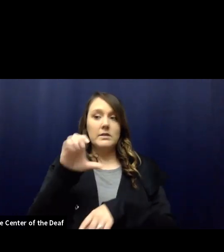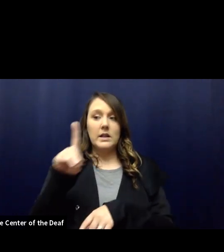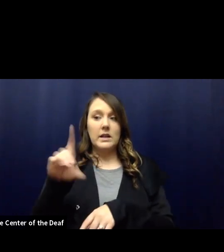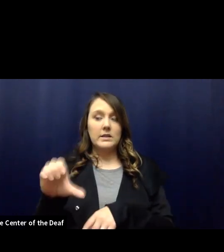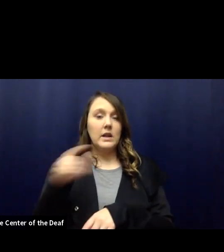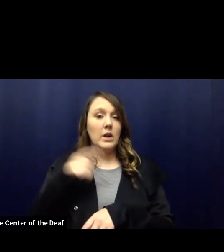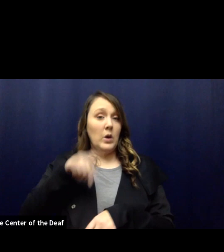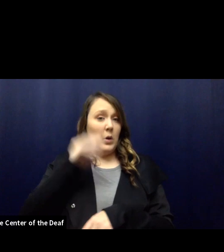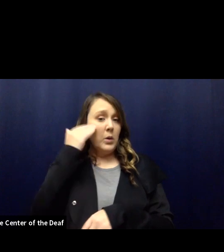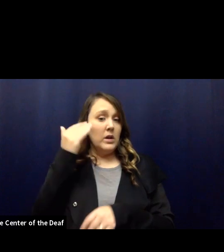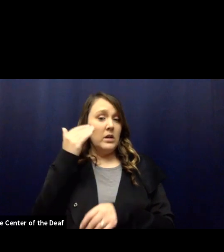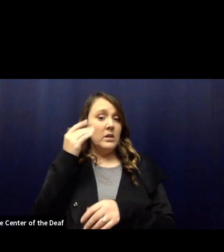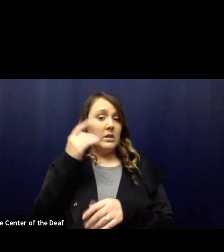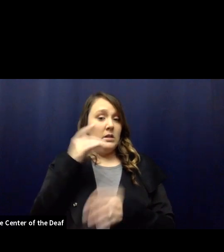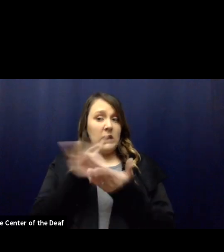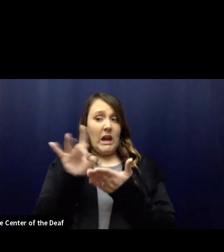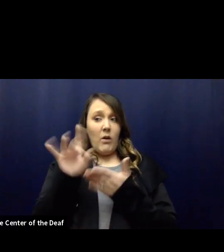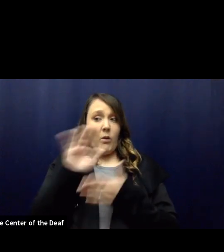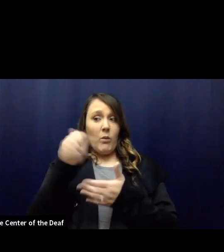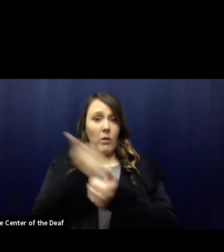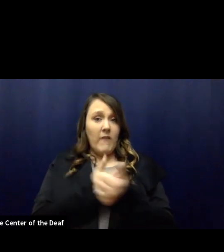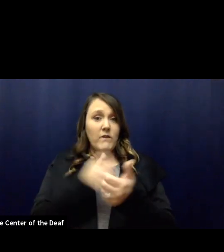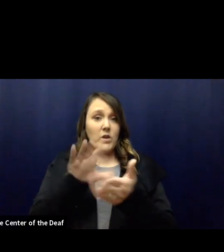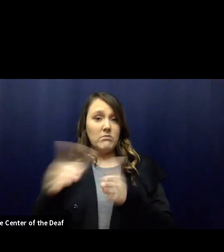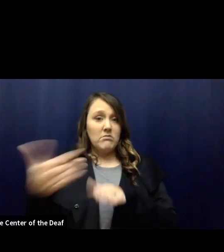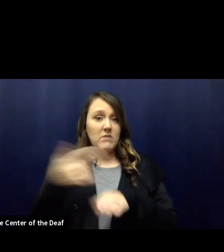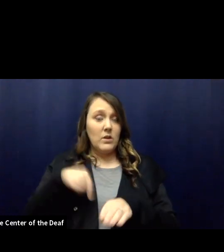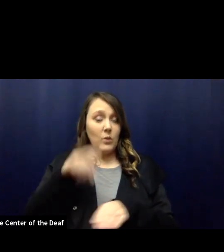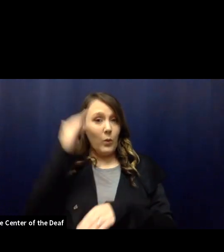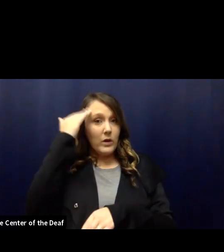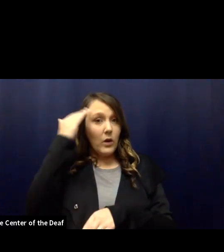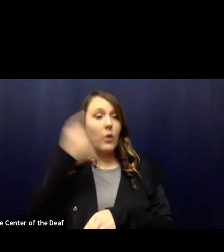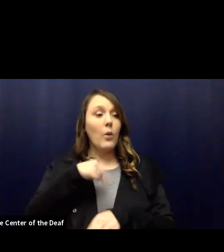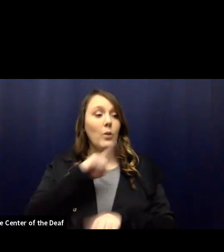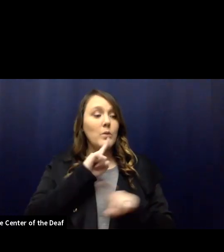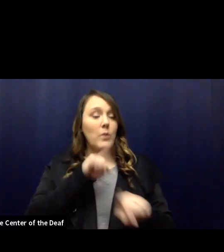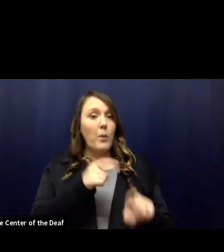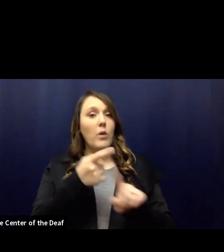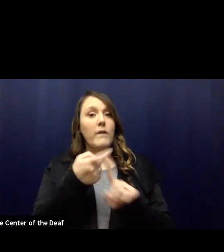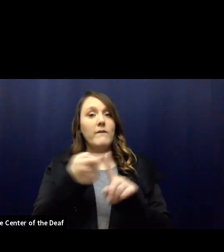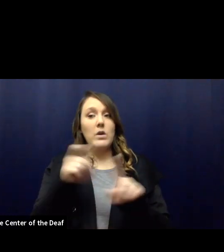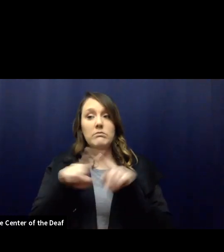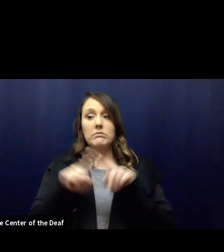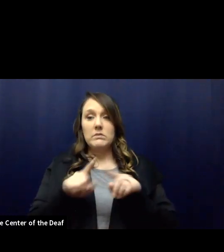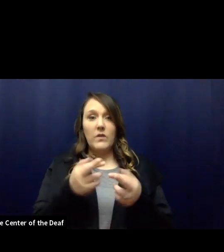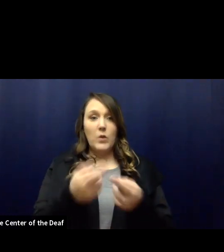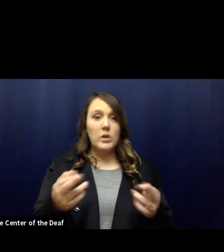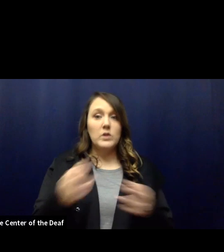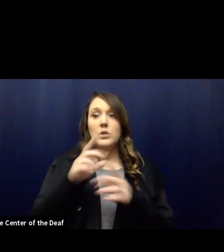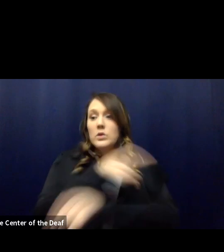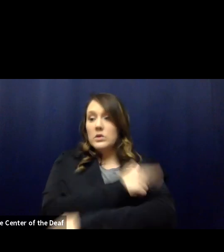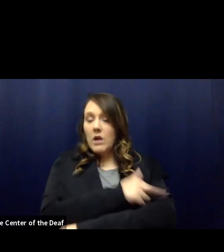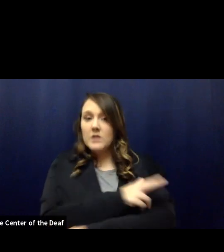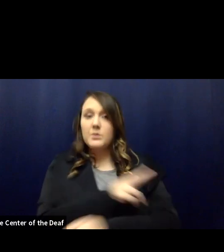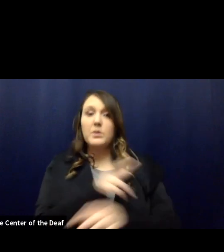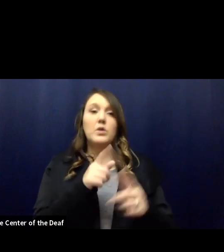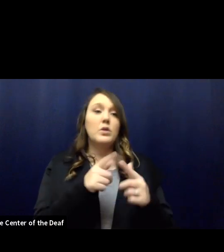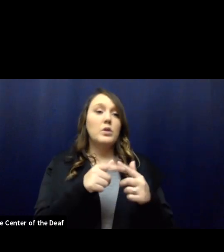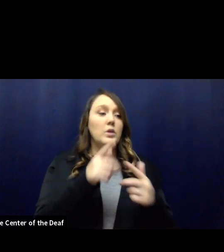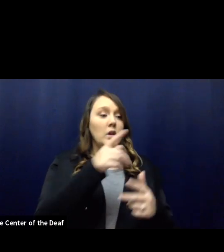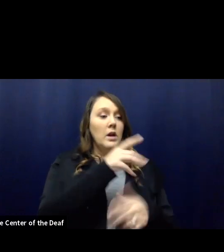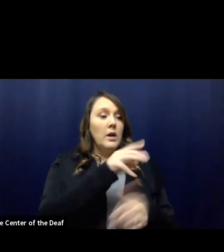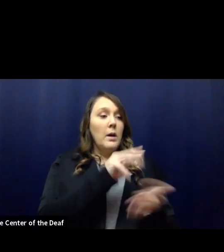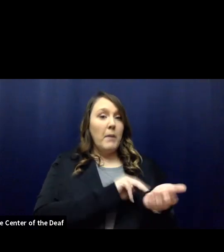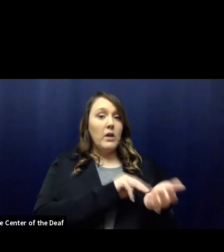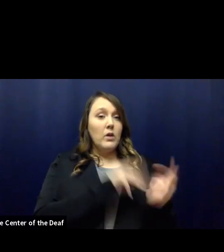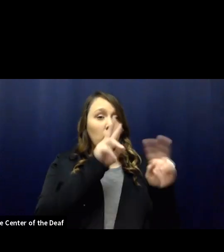of. We are reporting, and we're getting those from various sources, from the hospitals, from the medical examiner's office, and from the state's